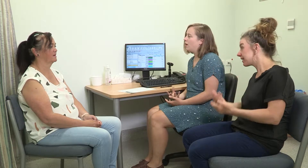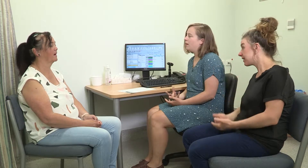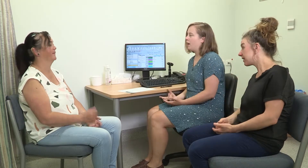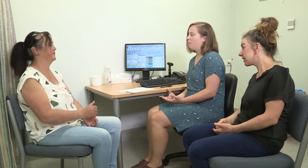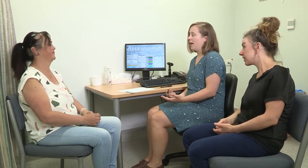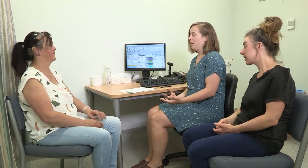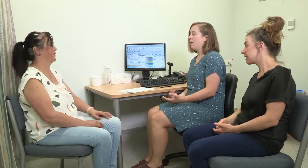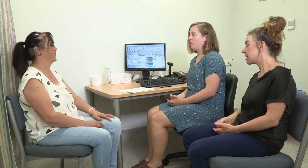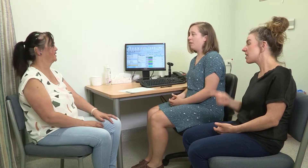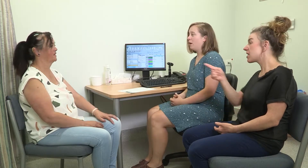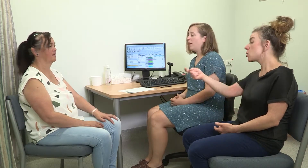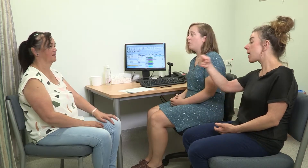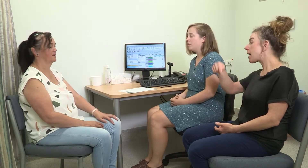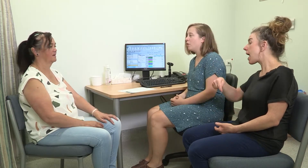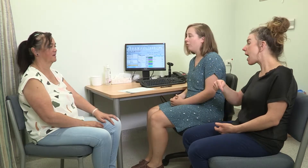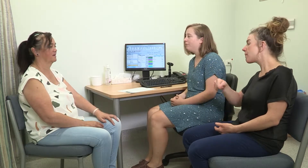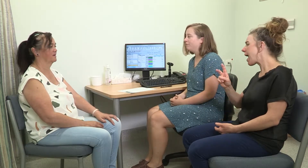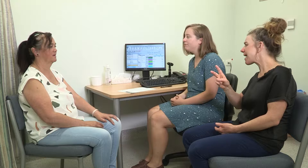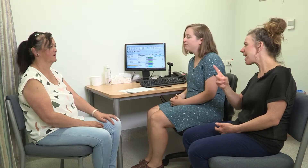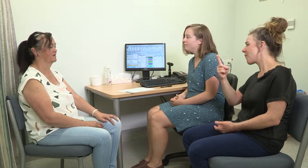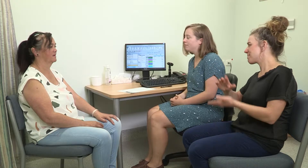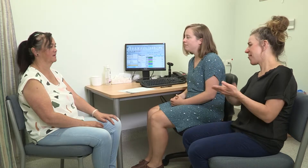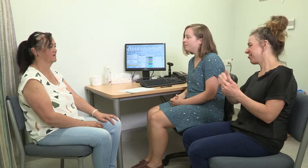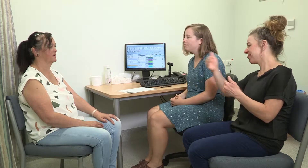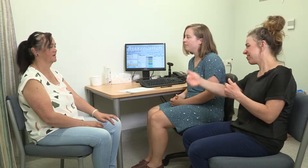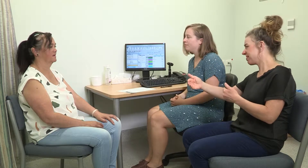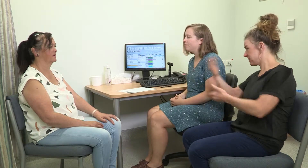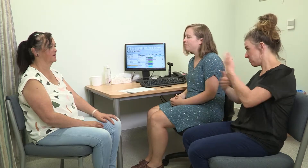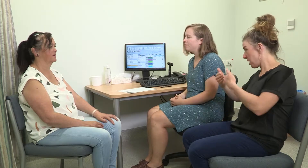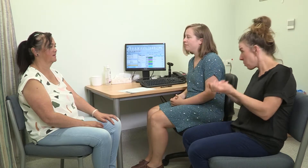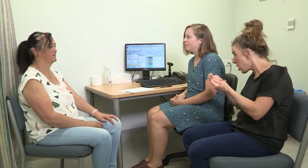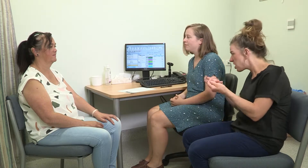And I'd like you to come back in a month and tell me how it's gone.